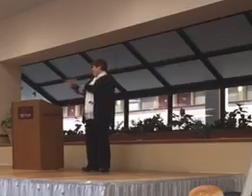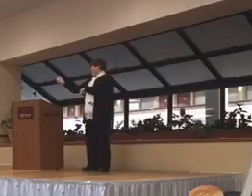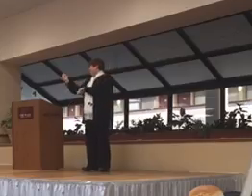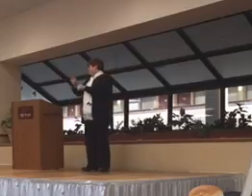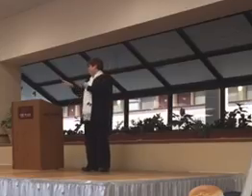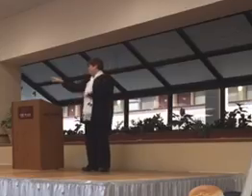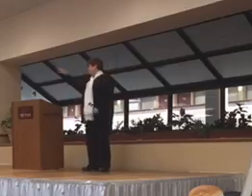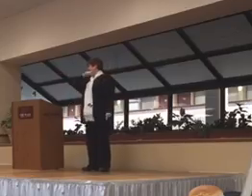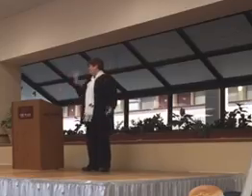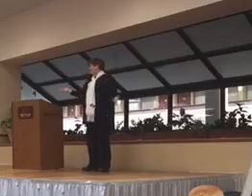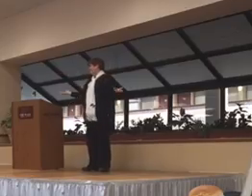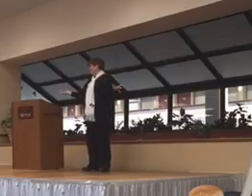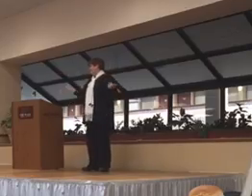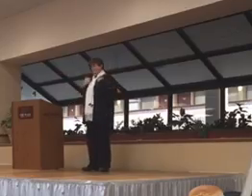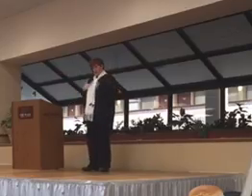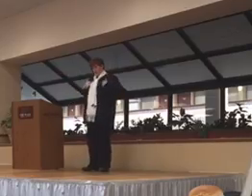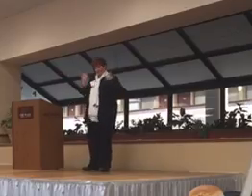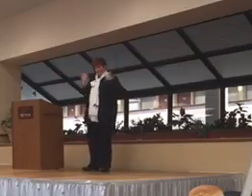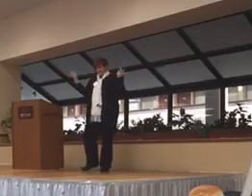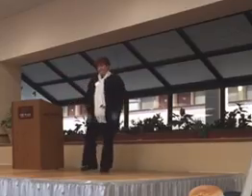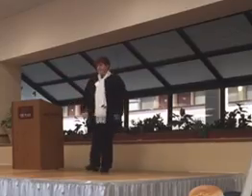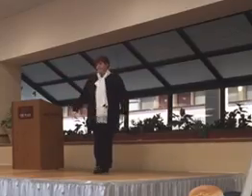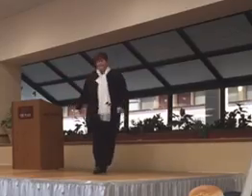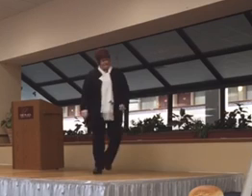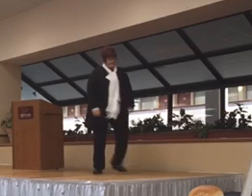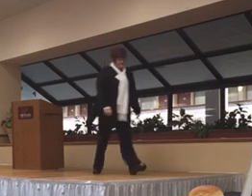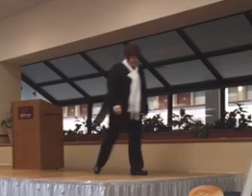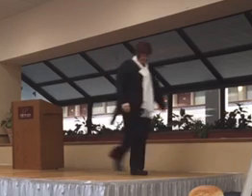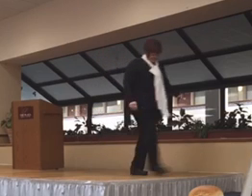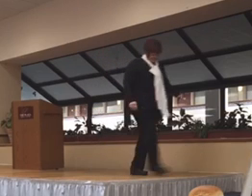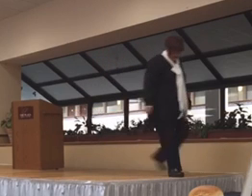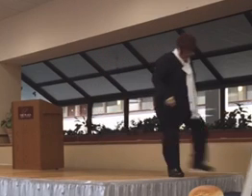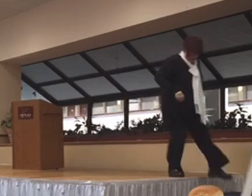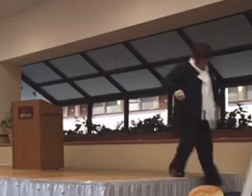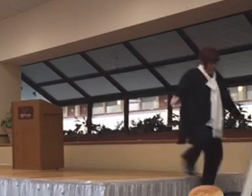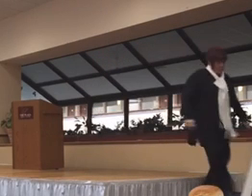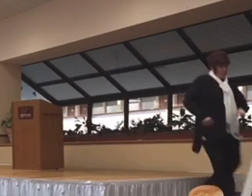quietly, there's no one to blame but ourselves. I'm sorry.